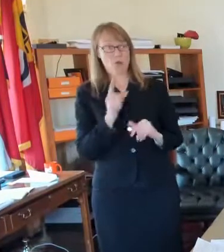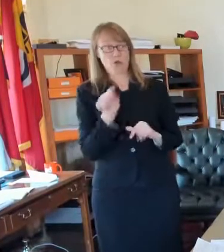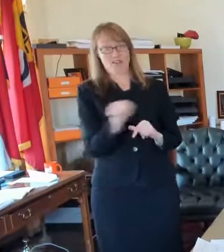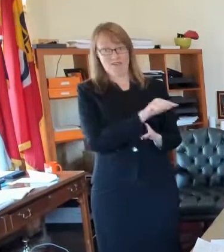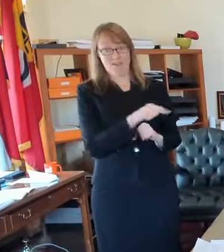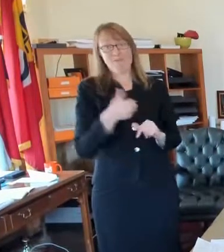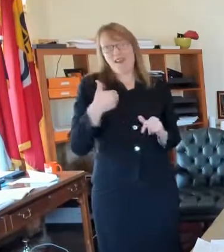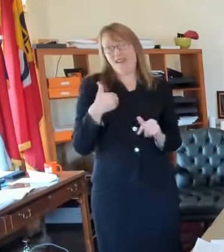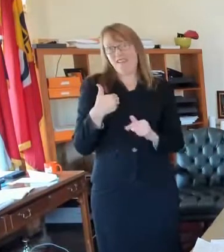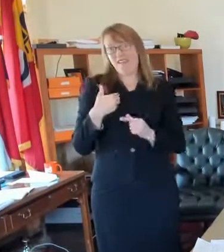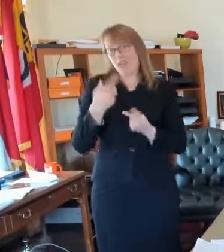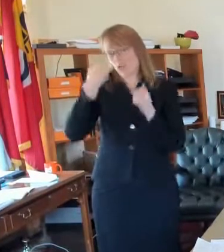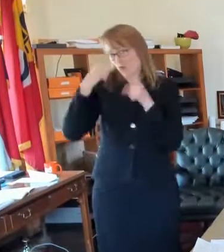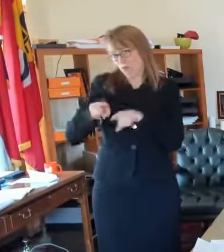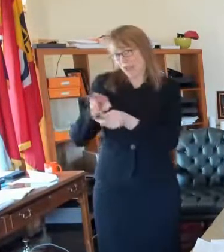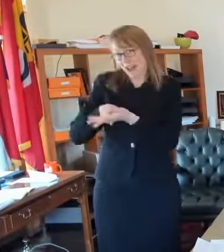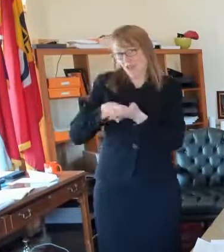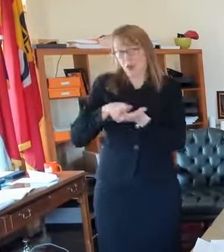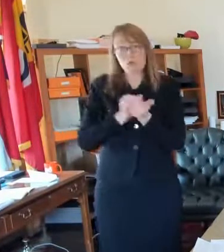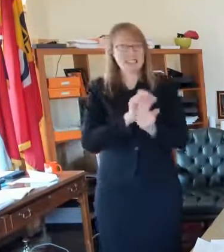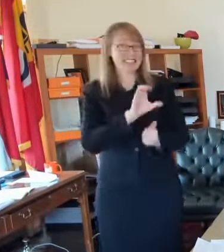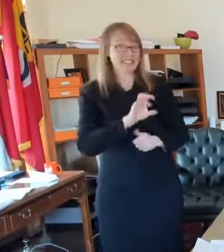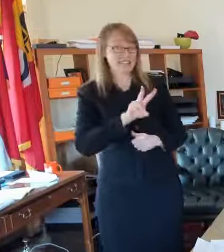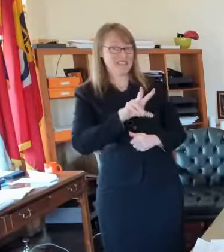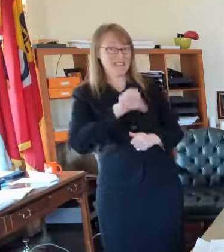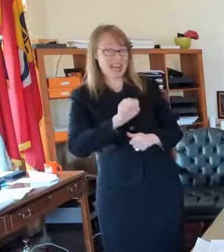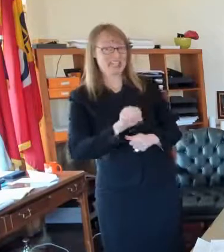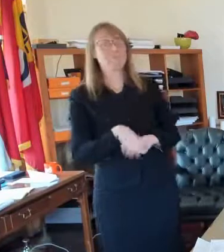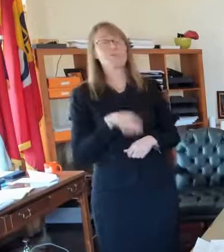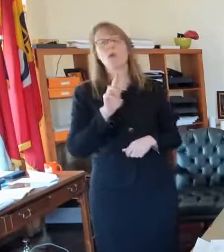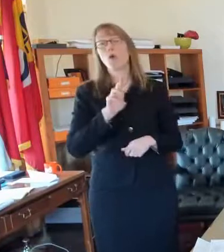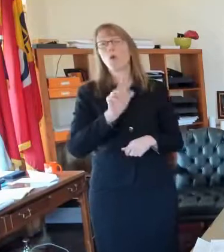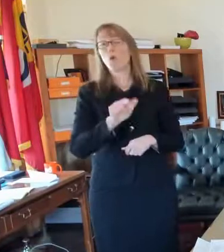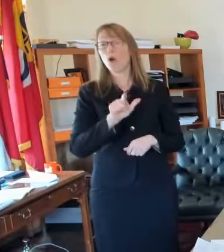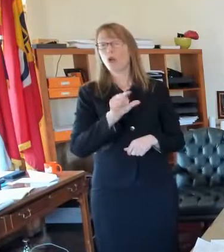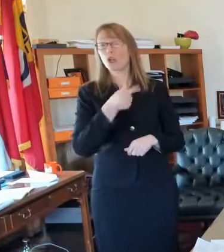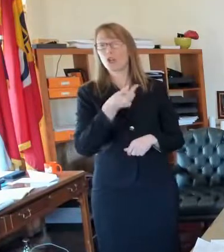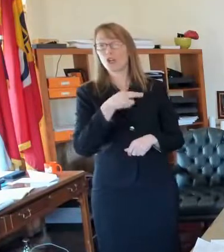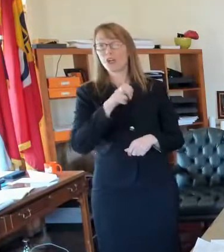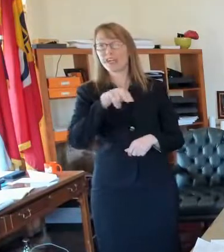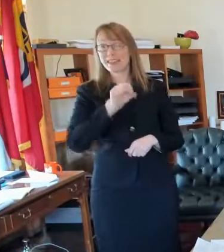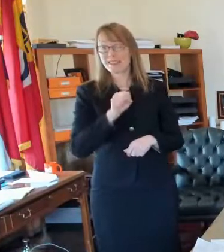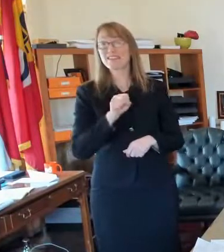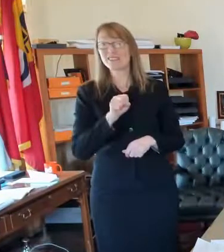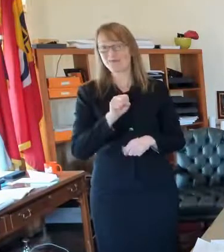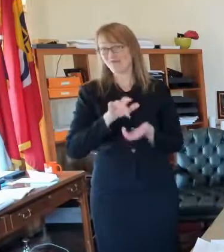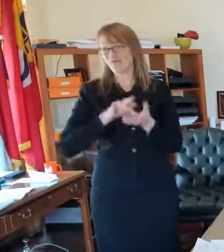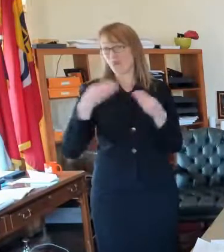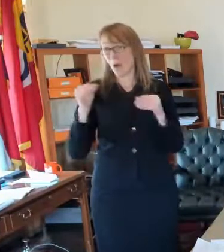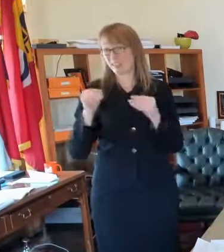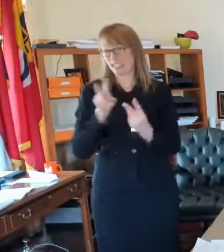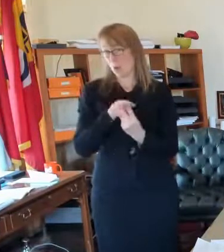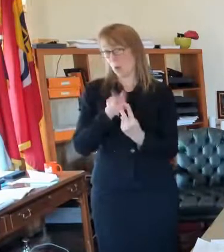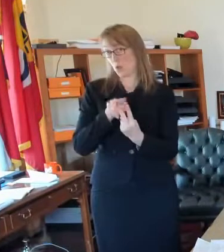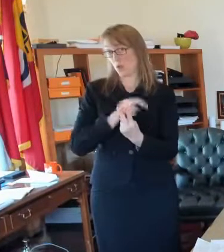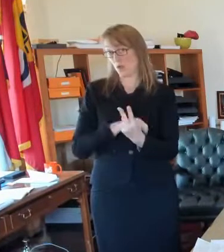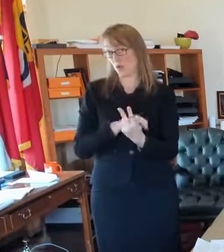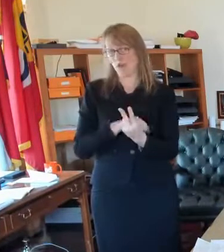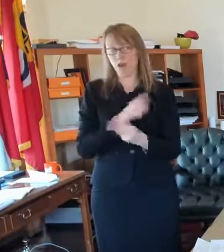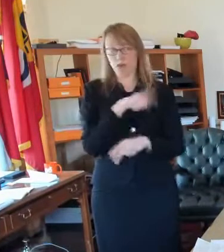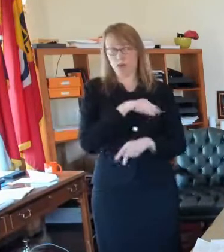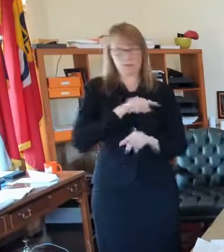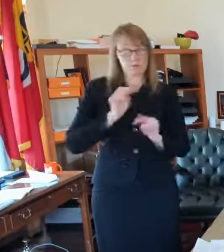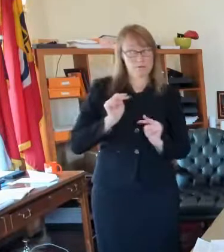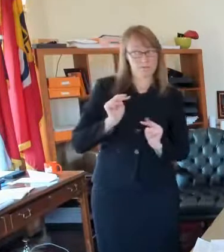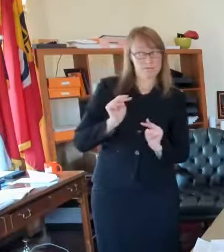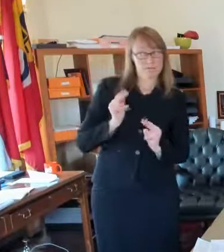CVS and Walgreens. We've spoken with all of them in the last few days, and they are waiting on vaccines to come their way in order to be able to vaccinate